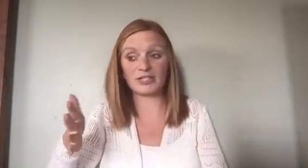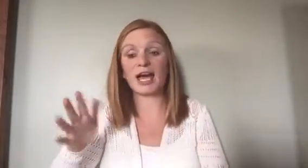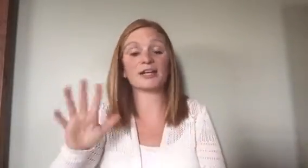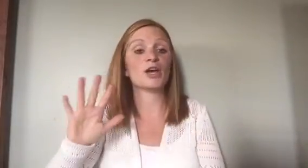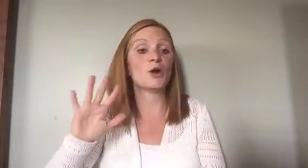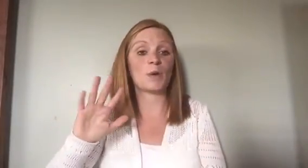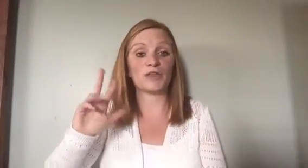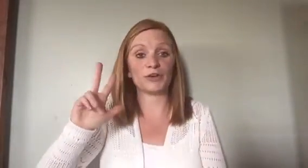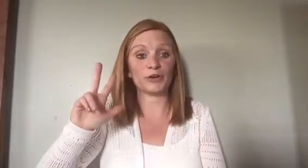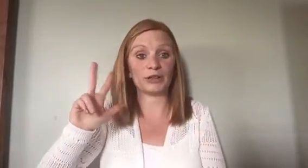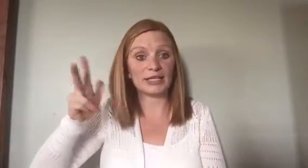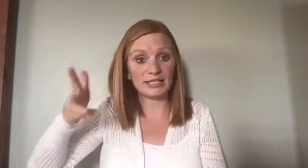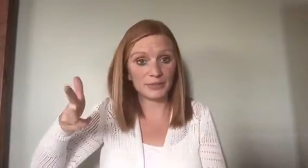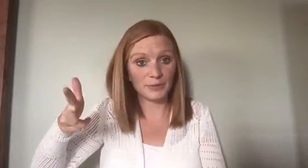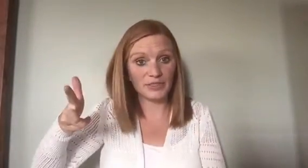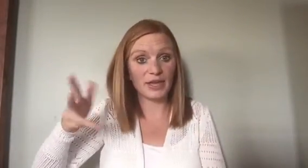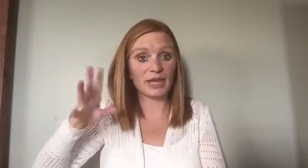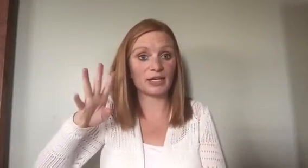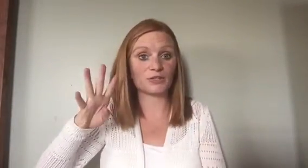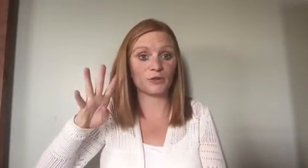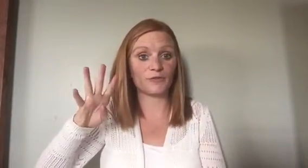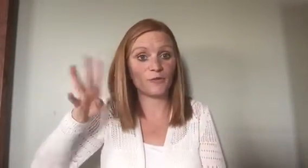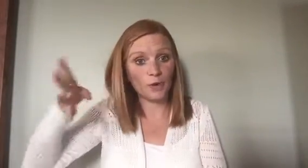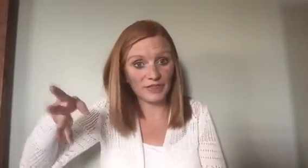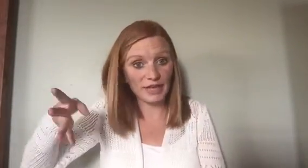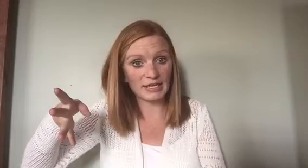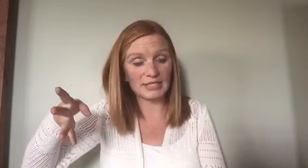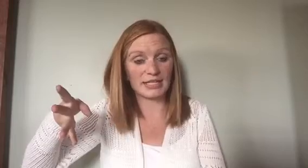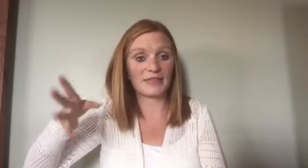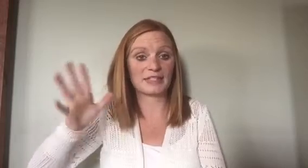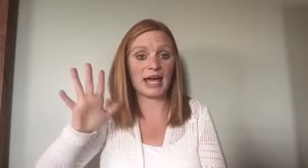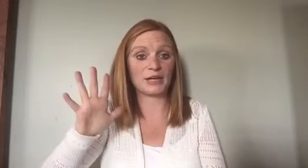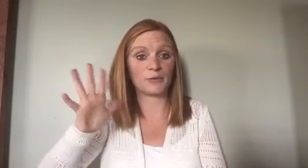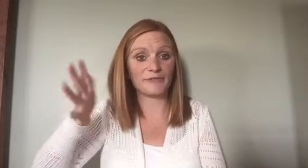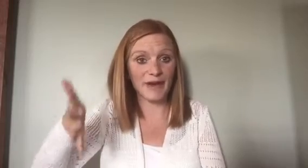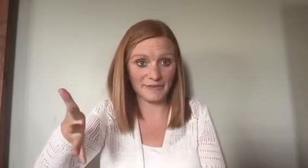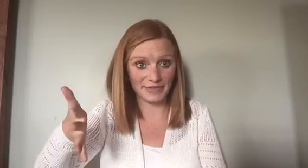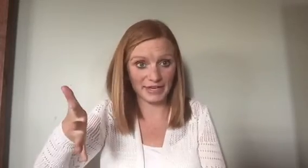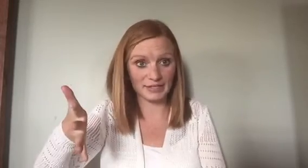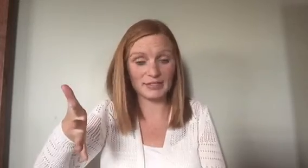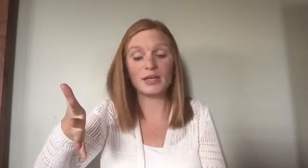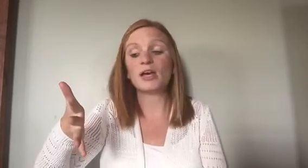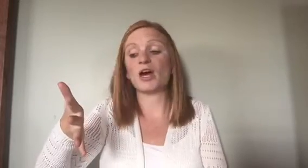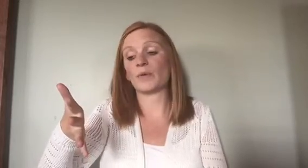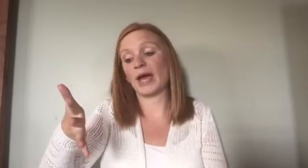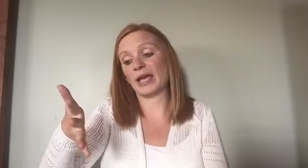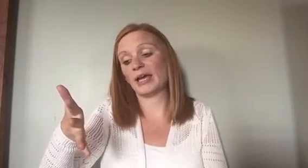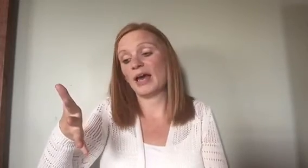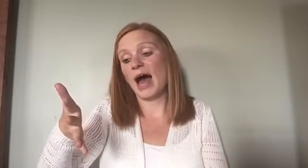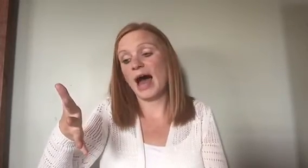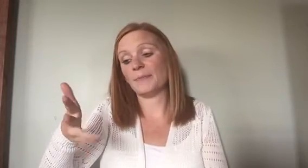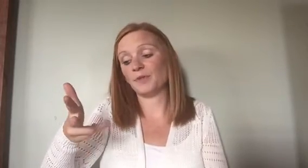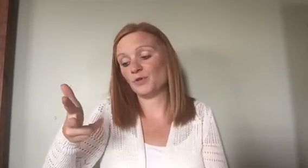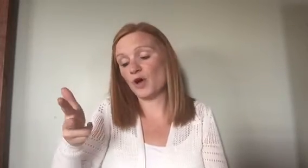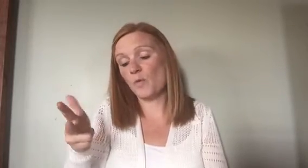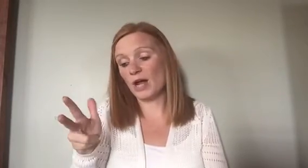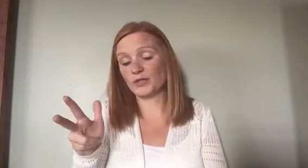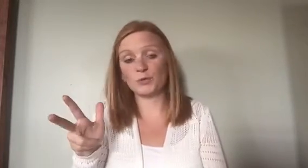side. Whether you're listing 3 things or 4 things, it's on the side, or 5 things. Okay. You don't want to